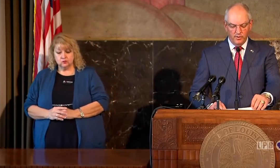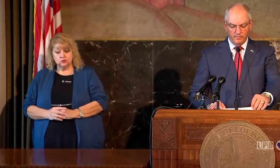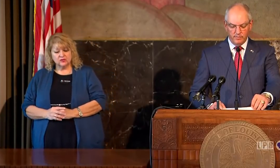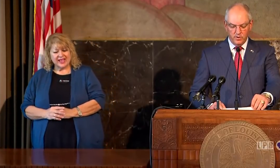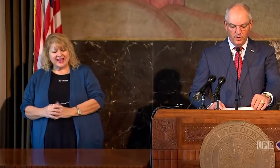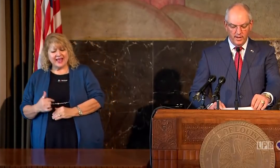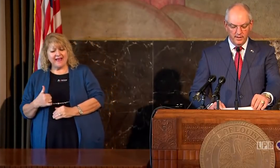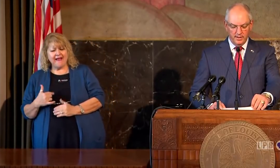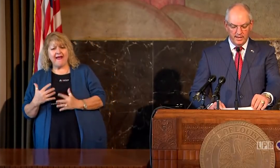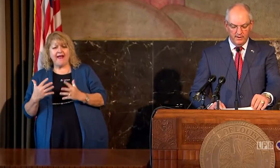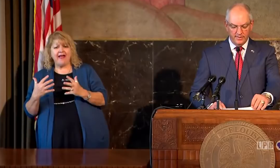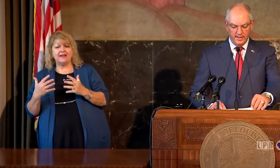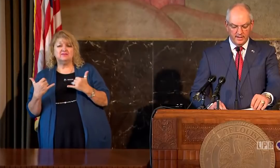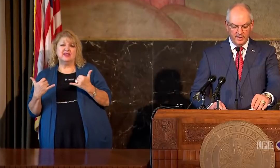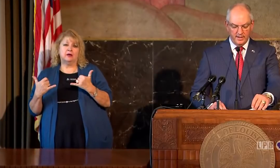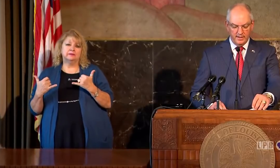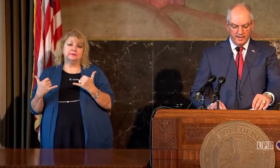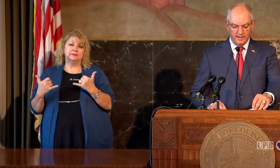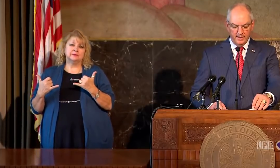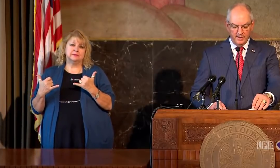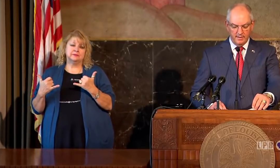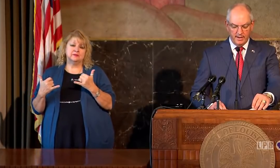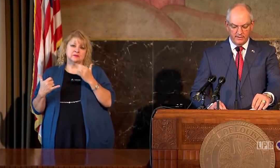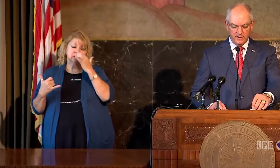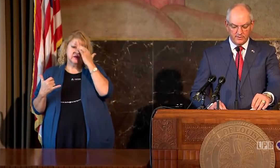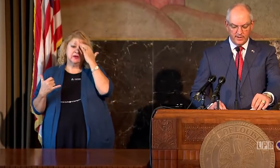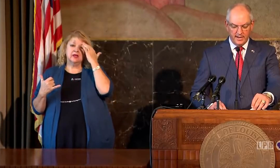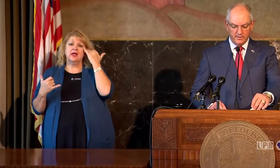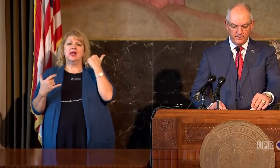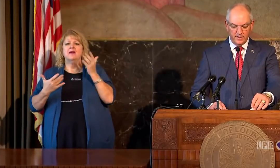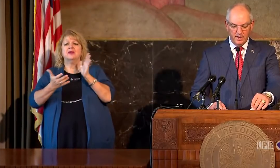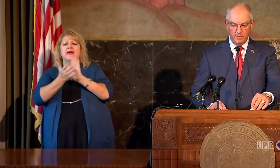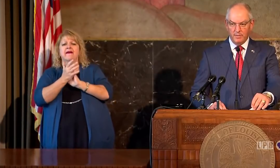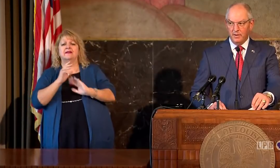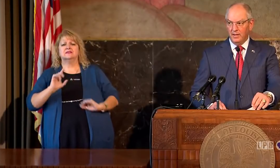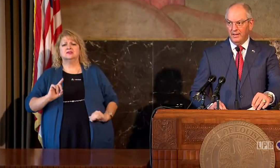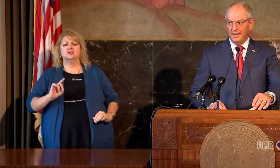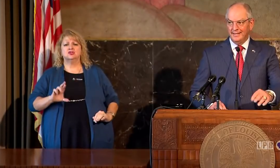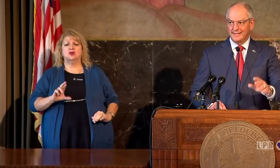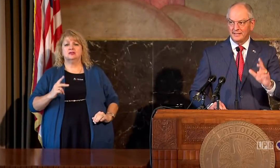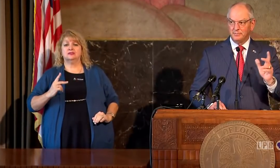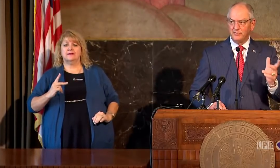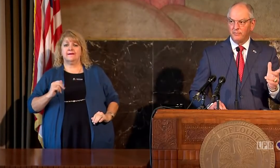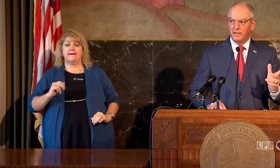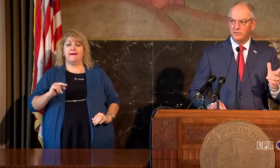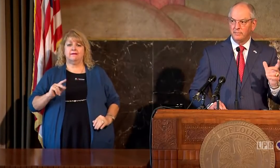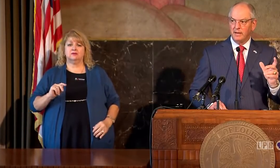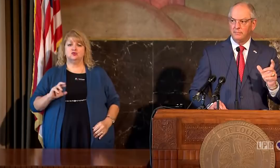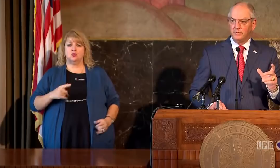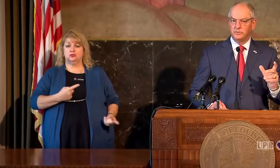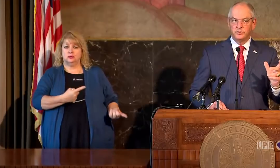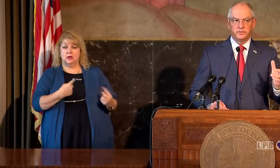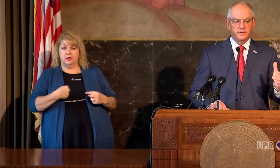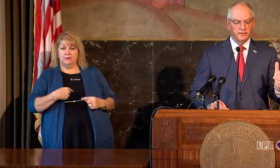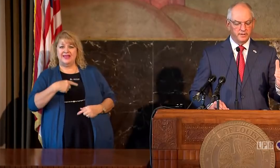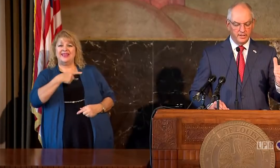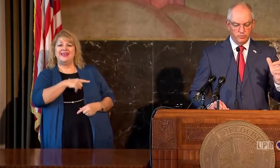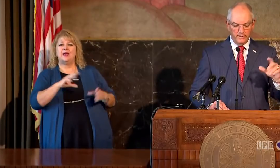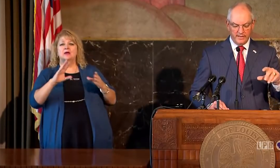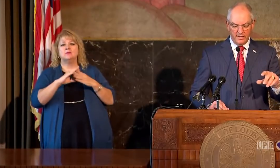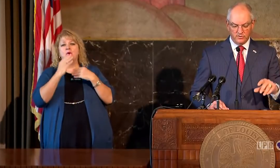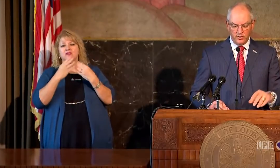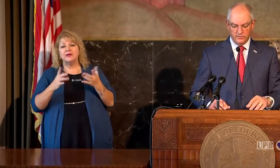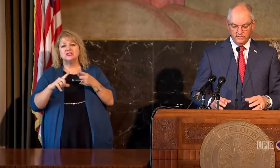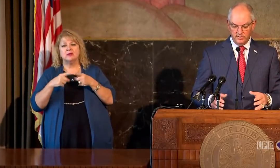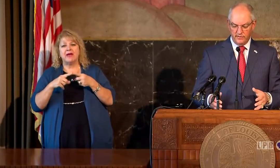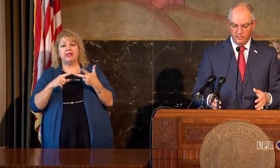I want to go ahead now, I think, and ask Dr. Cantor to come up He's got some information about boosters and other things.